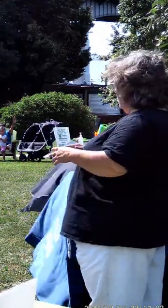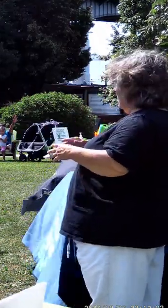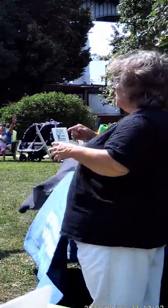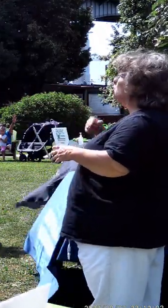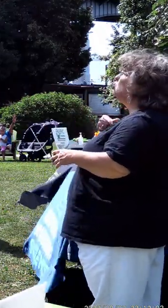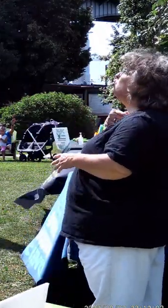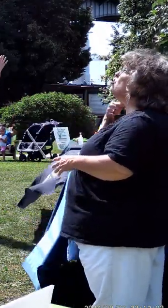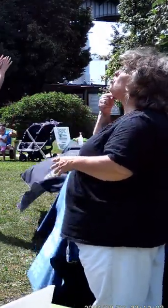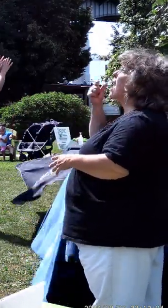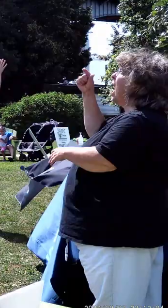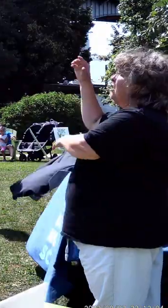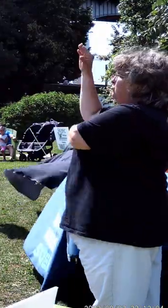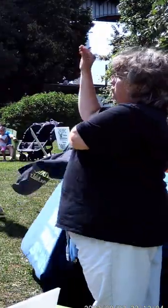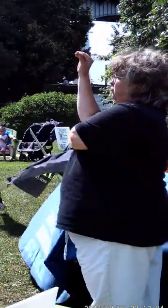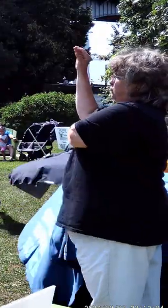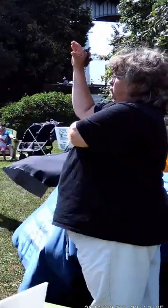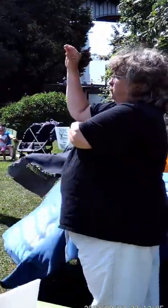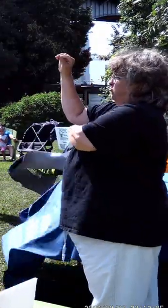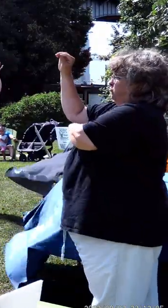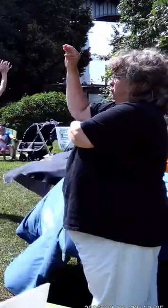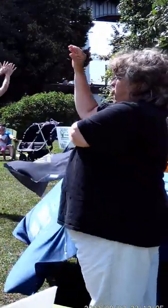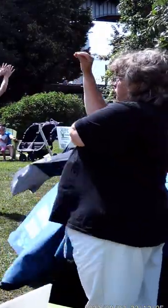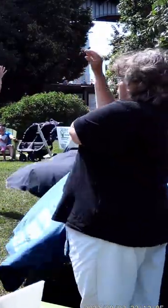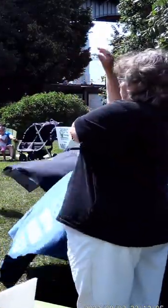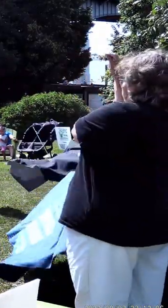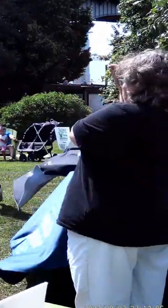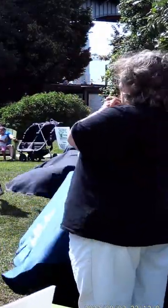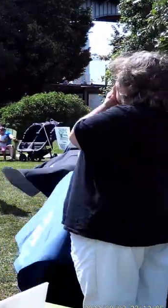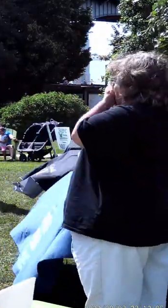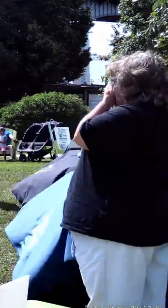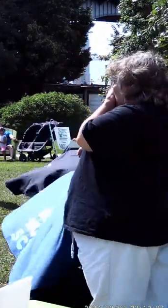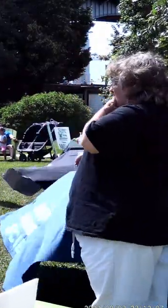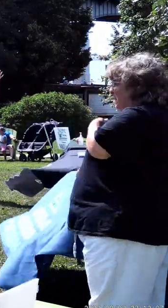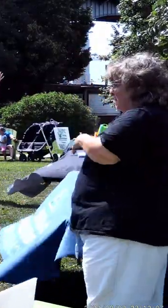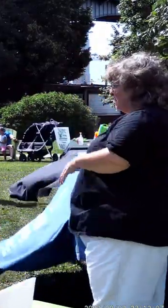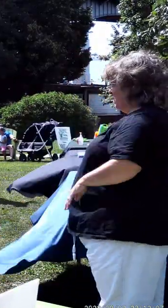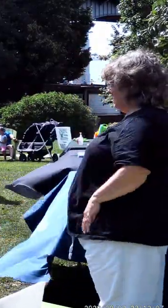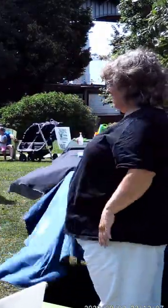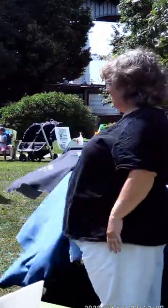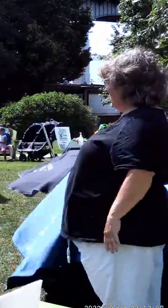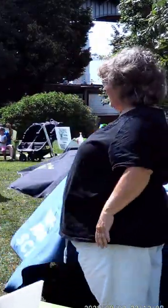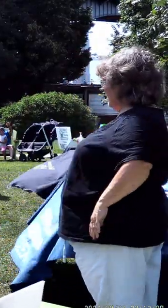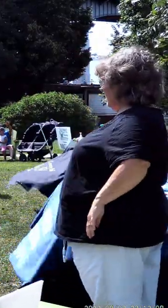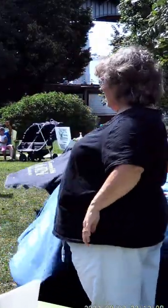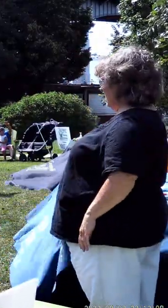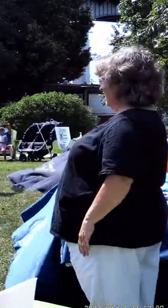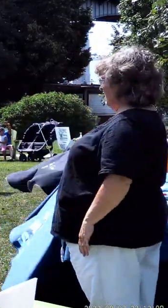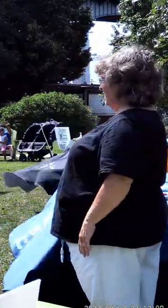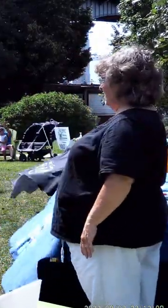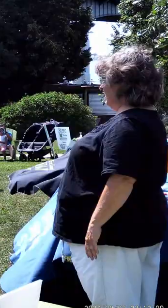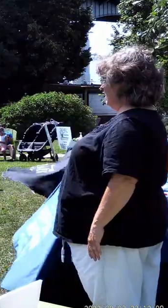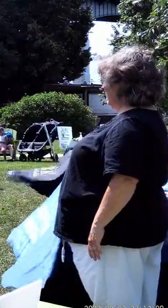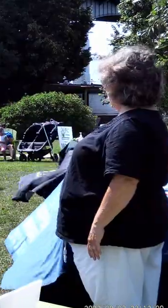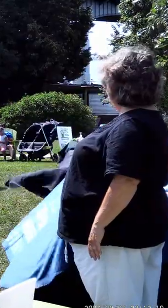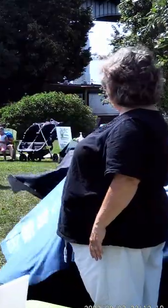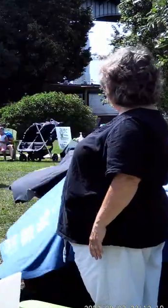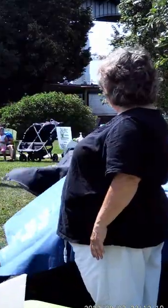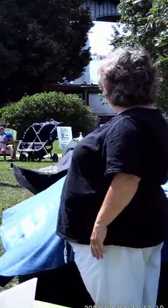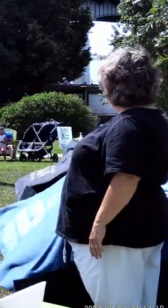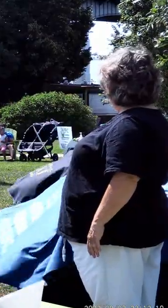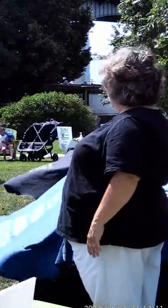giraffe. Super long necks. My arms are my neck because I can't get my neck quite that